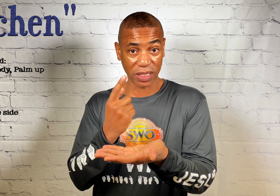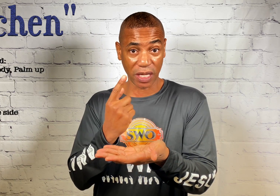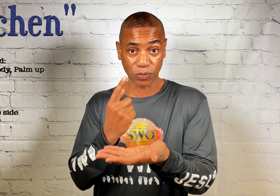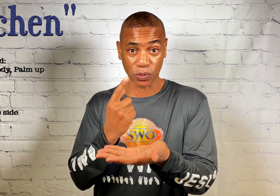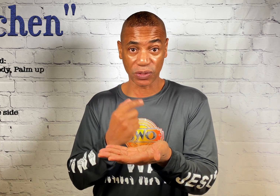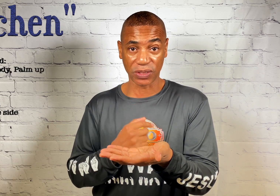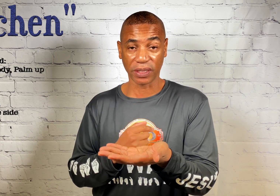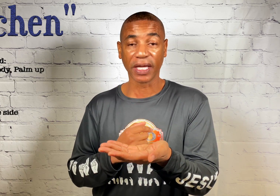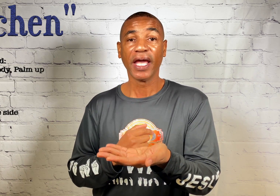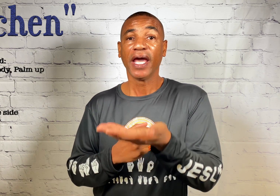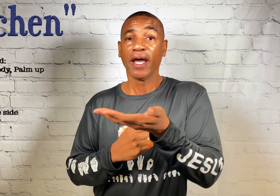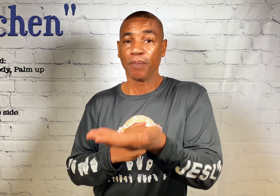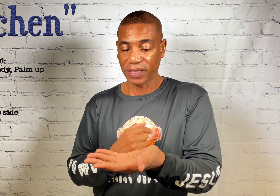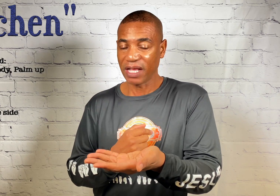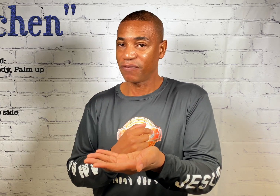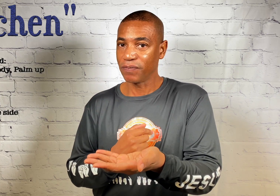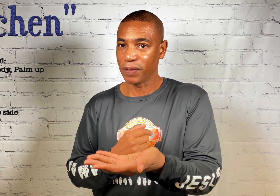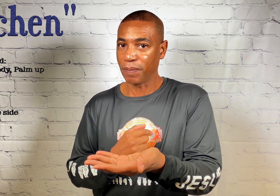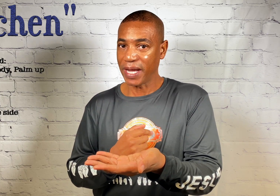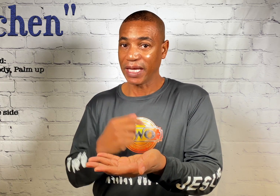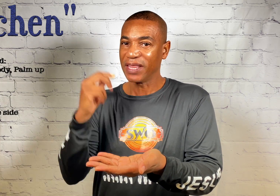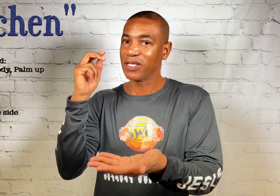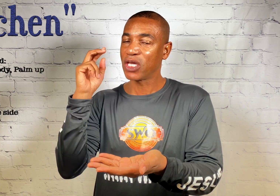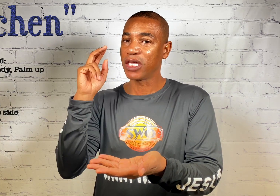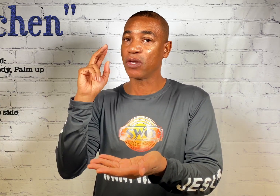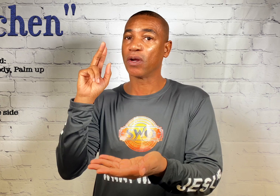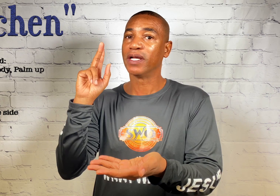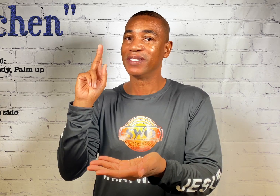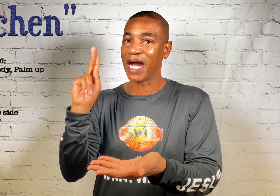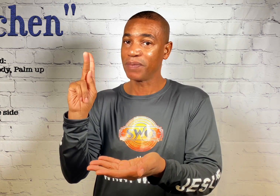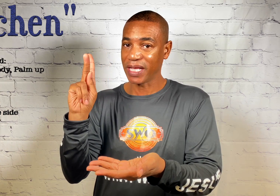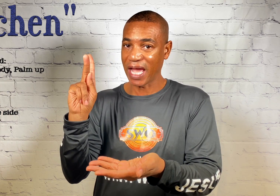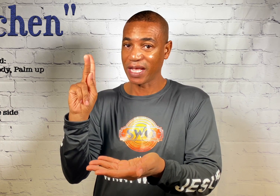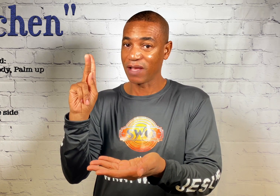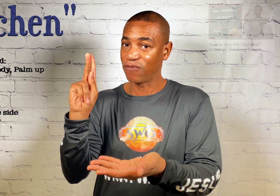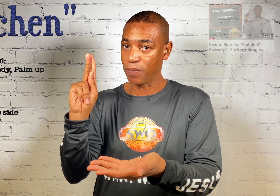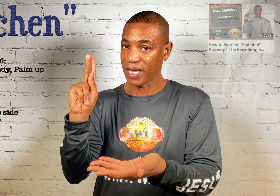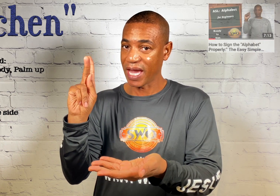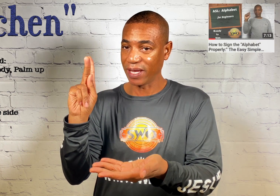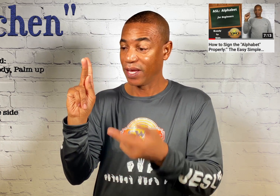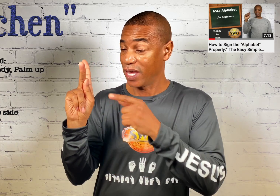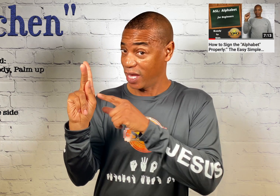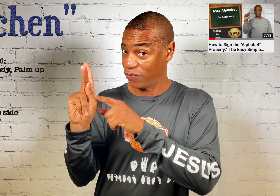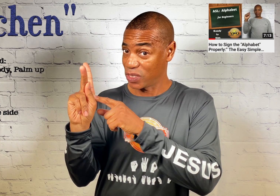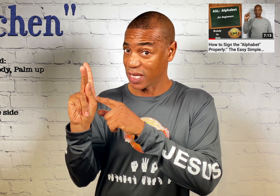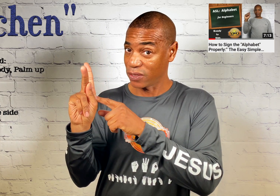up towards the ceiling, put that in front of the body, then take your dominant hand and form a K. If you did not know this